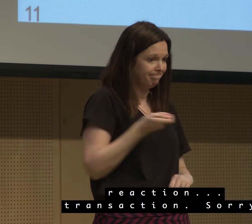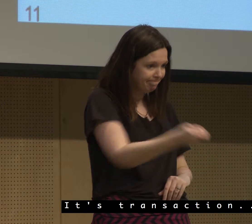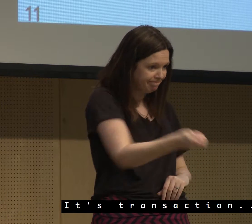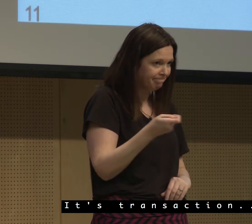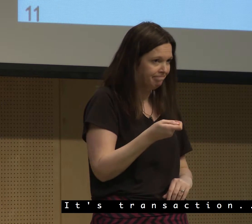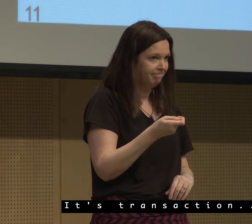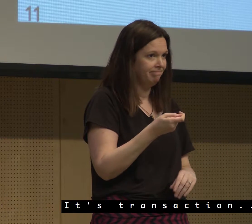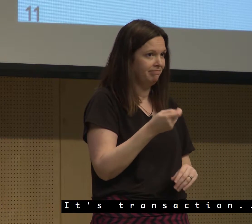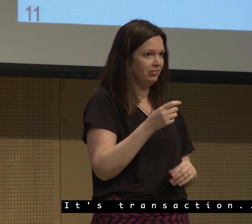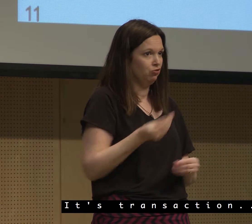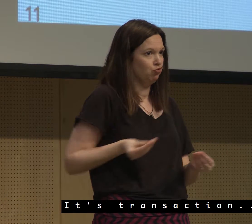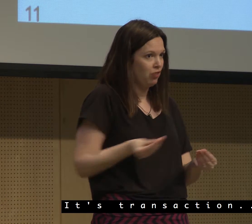it's transaction.